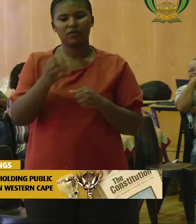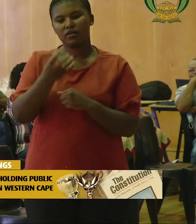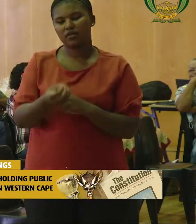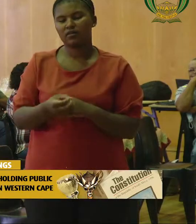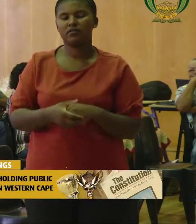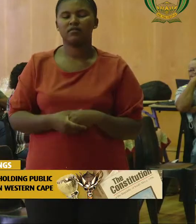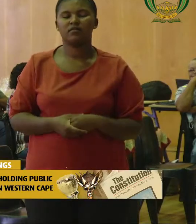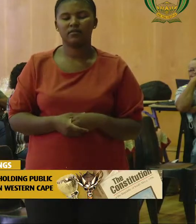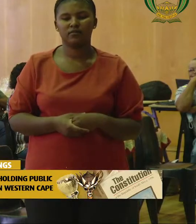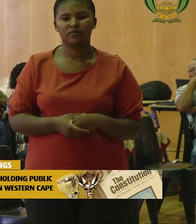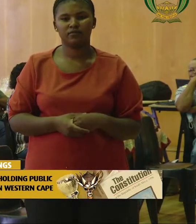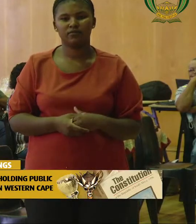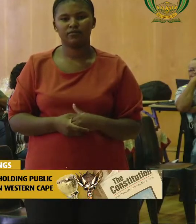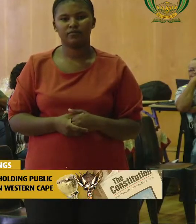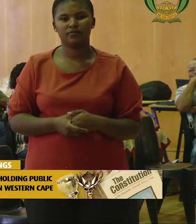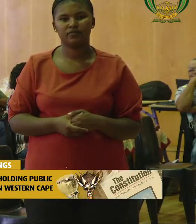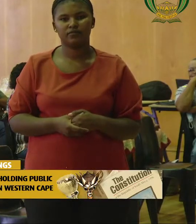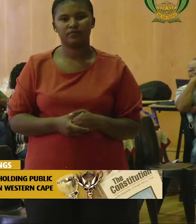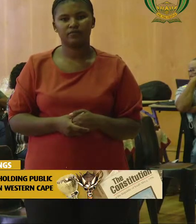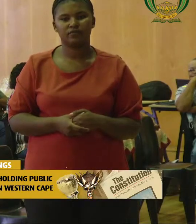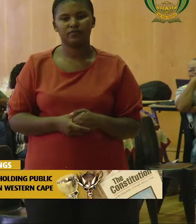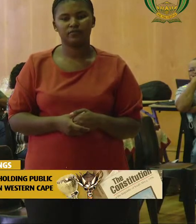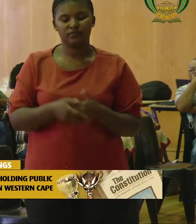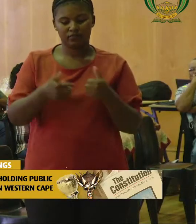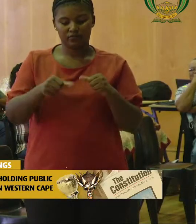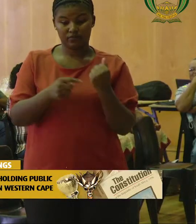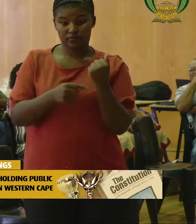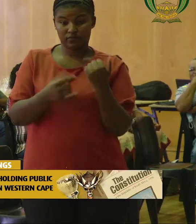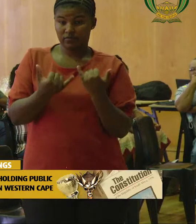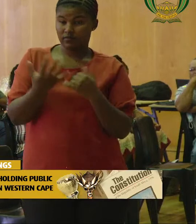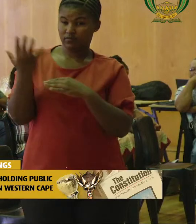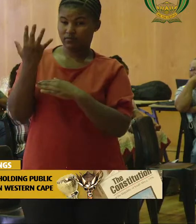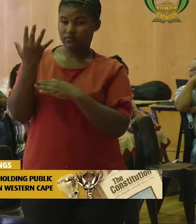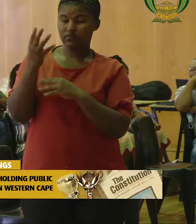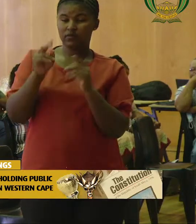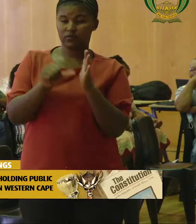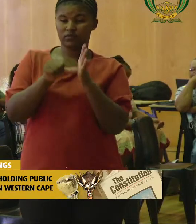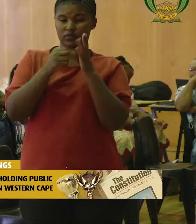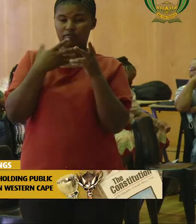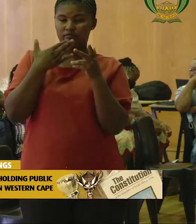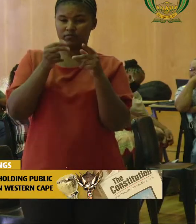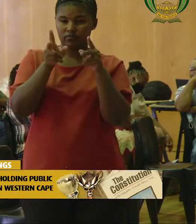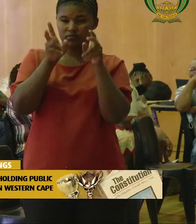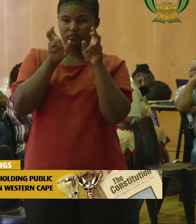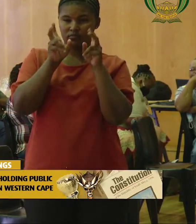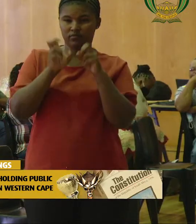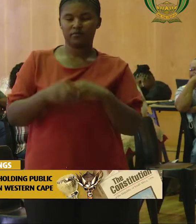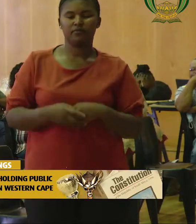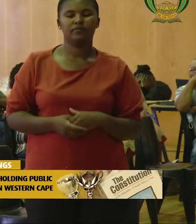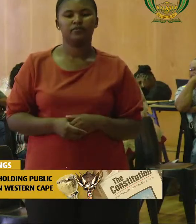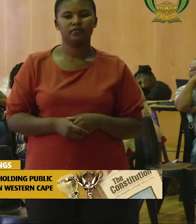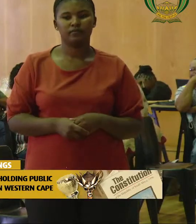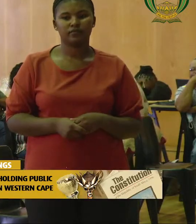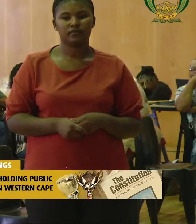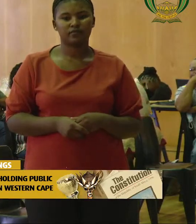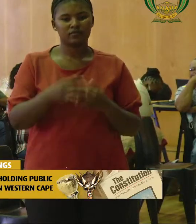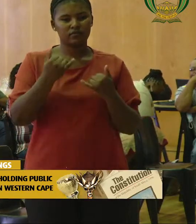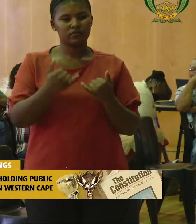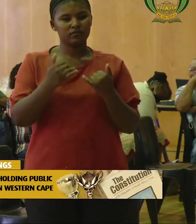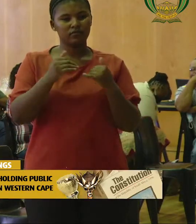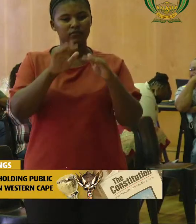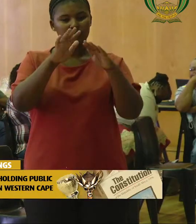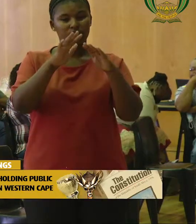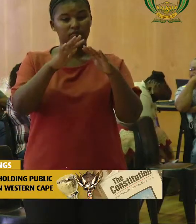one. Now this one is very important. I want you to take notice of this because by coalitions in parliament, or